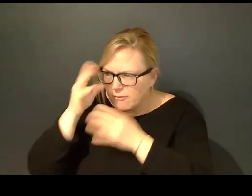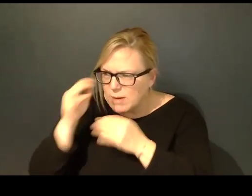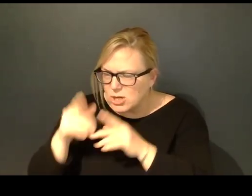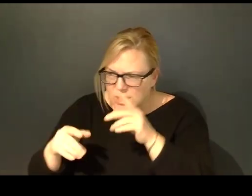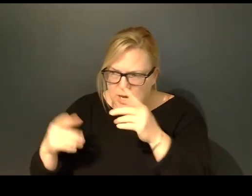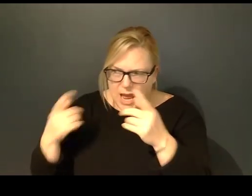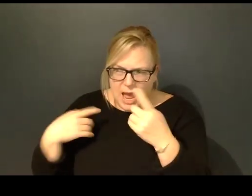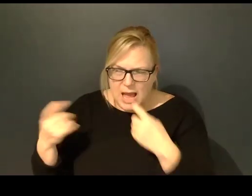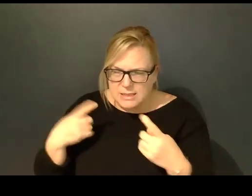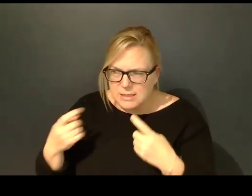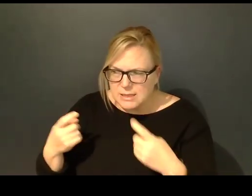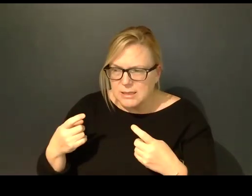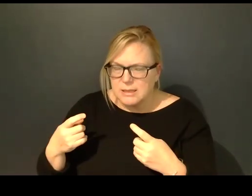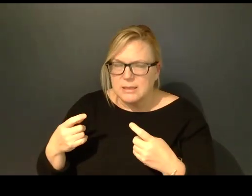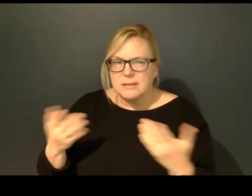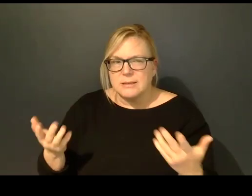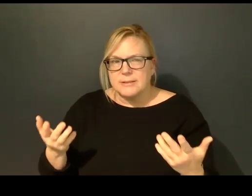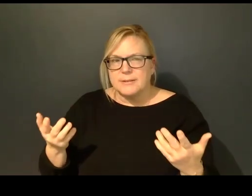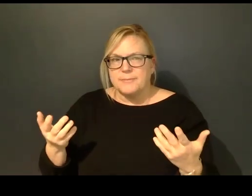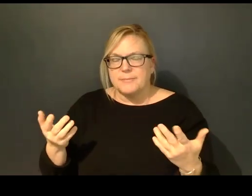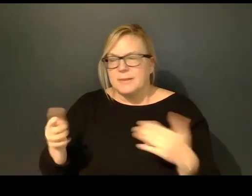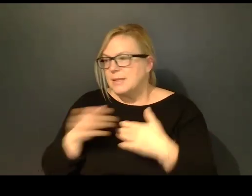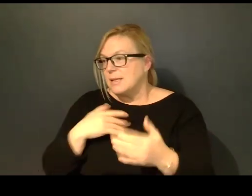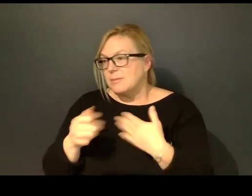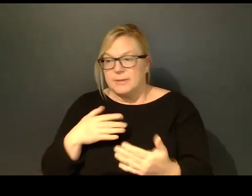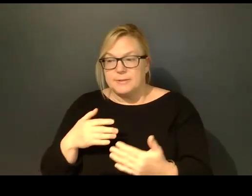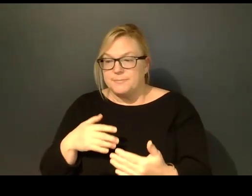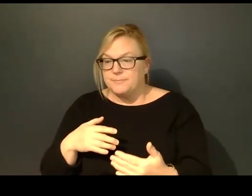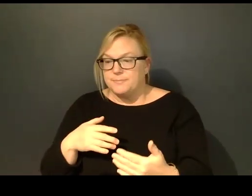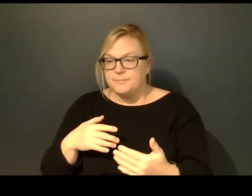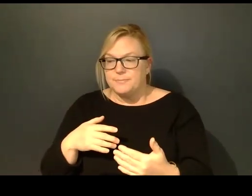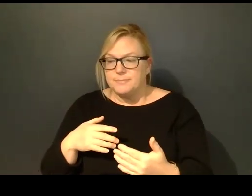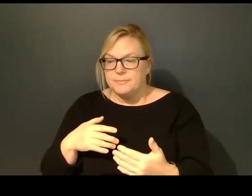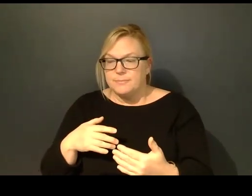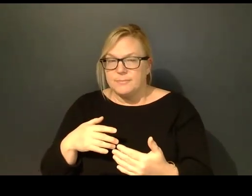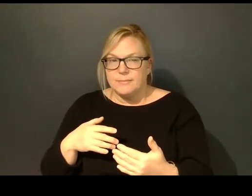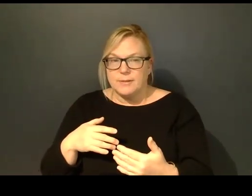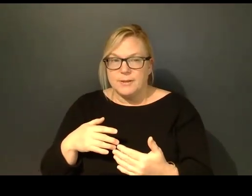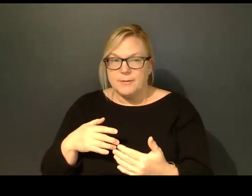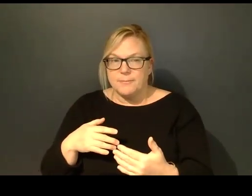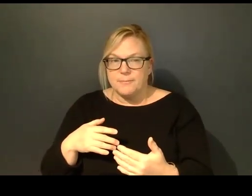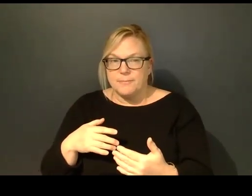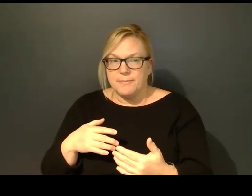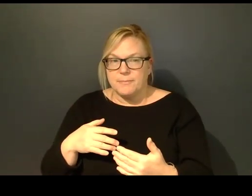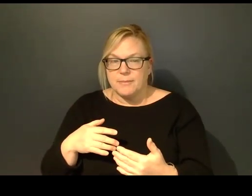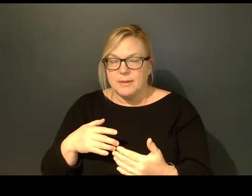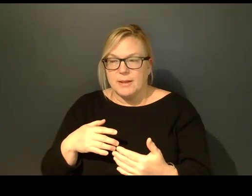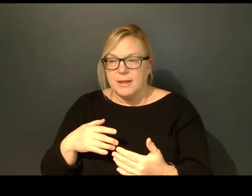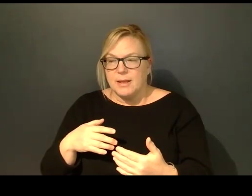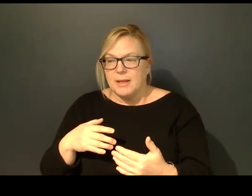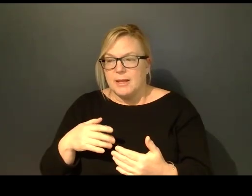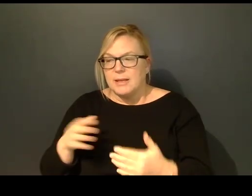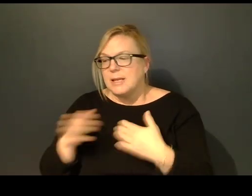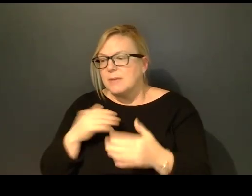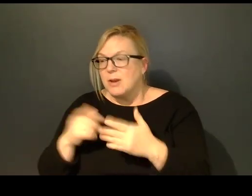all across the board, no matter how proficient you are with whatever screen reader, whether you're using your Android or iPhone or